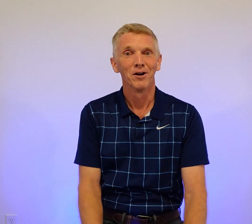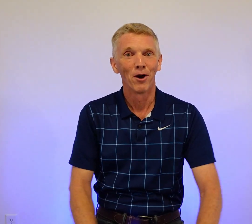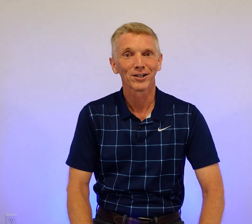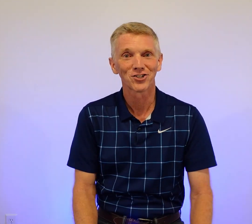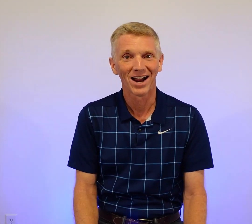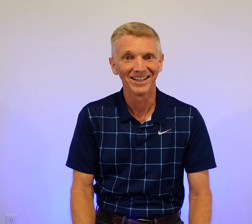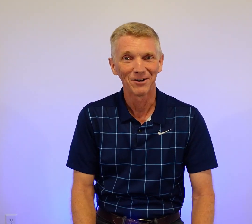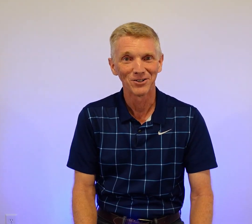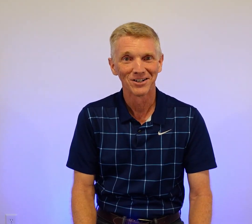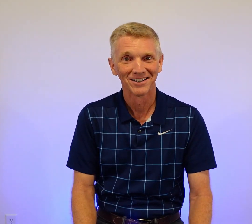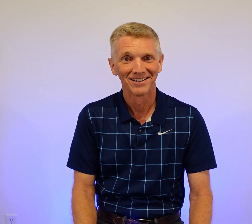American Sign Language.